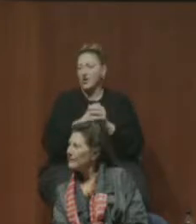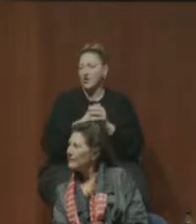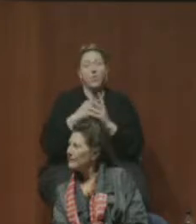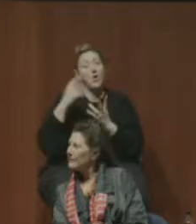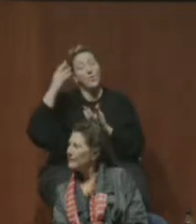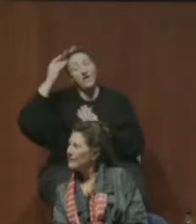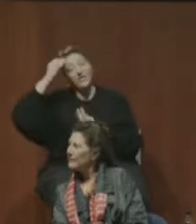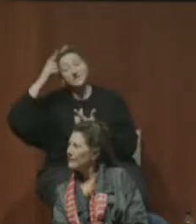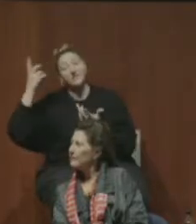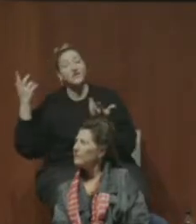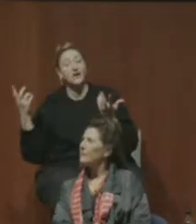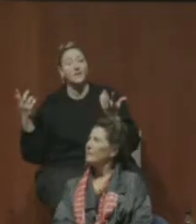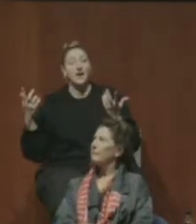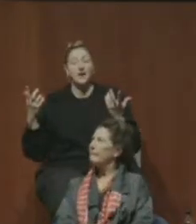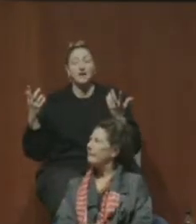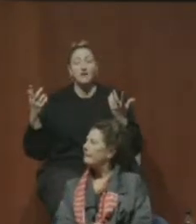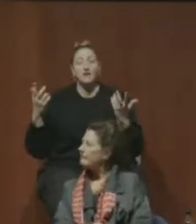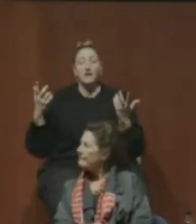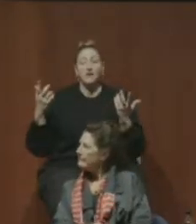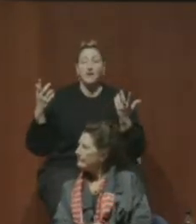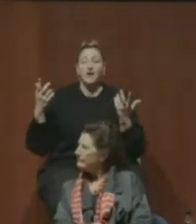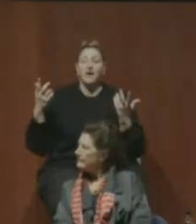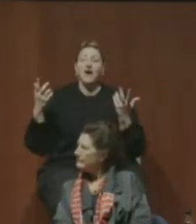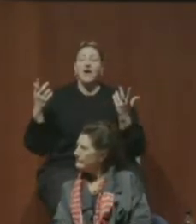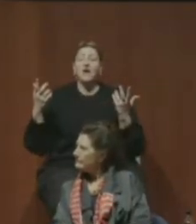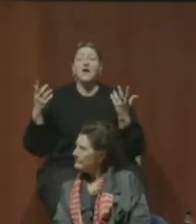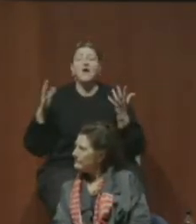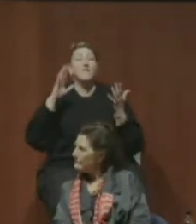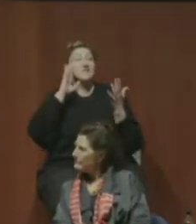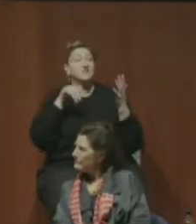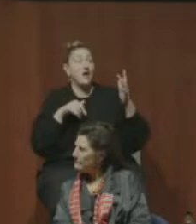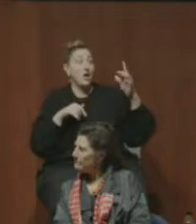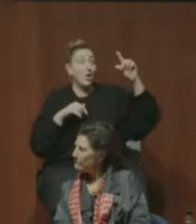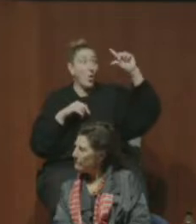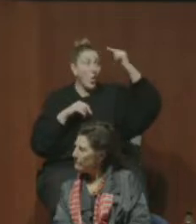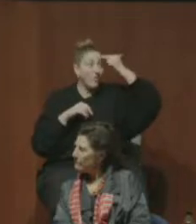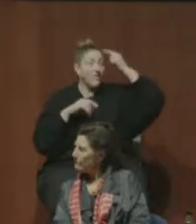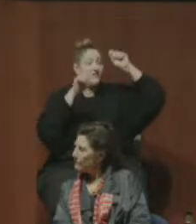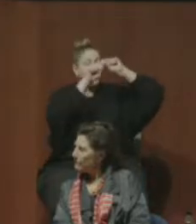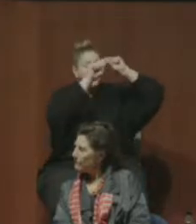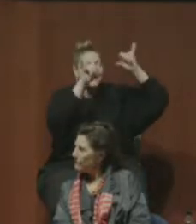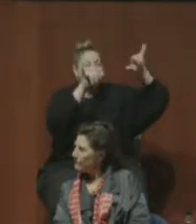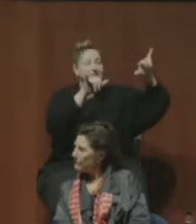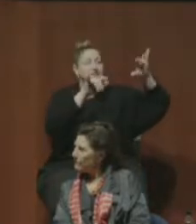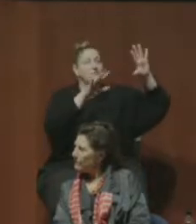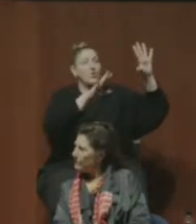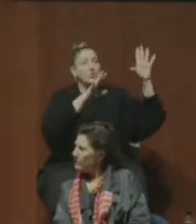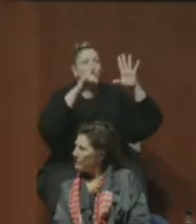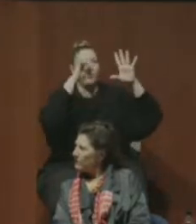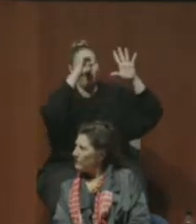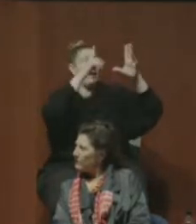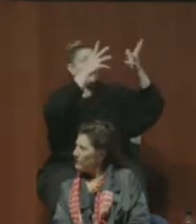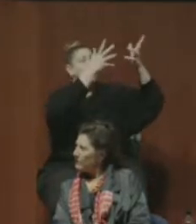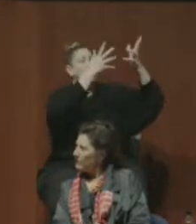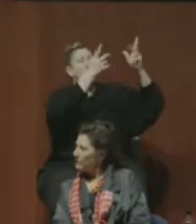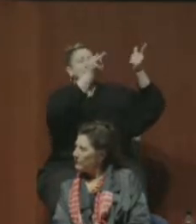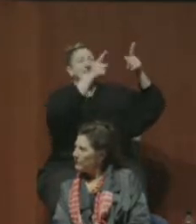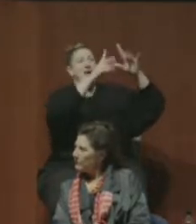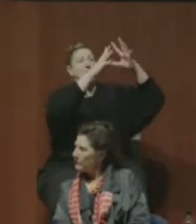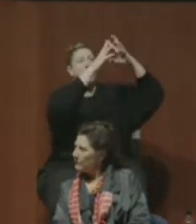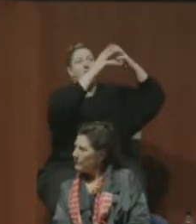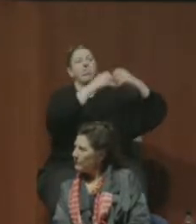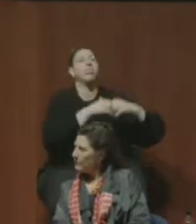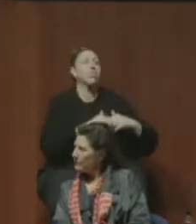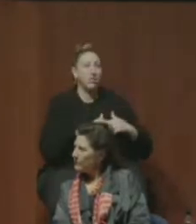about is, instead of defaulting into the evolution of the state disappearing because of a crisis or a collapse, is to